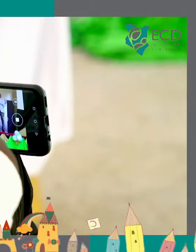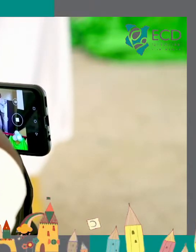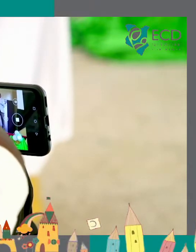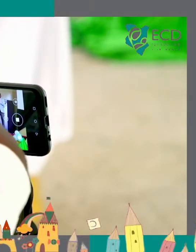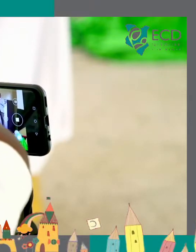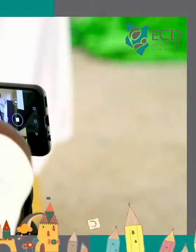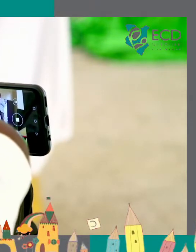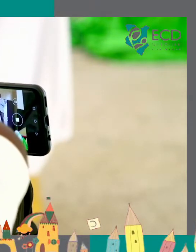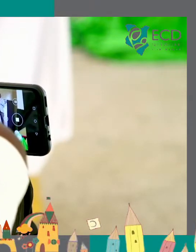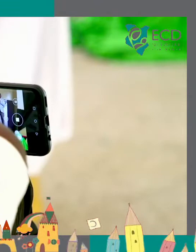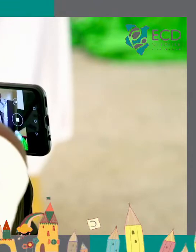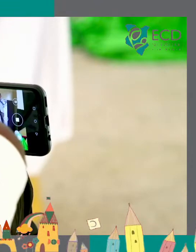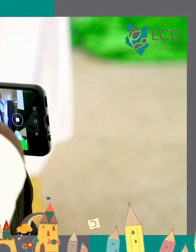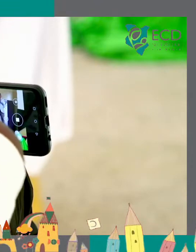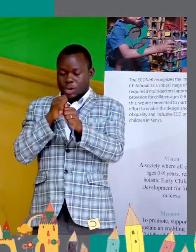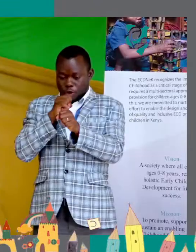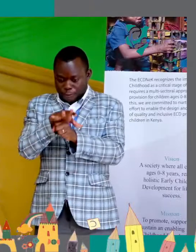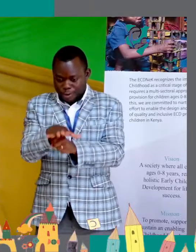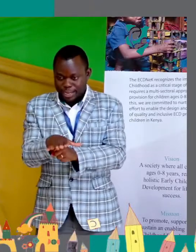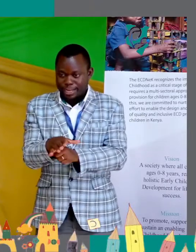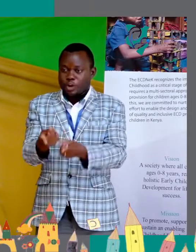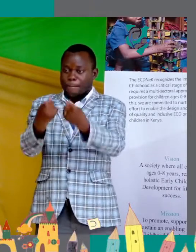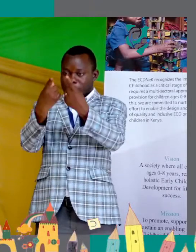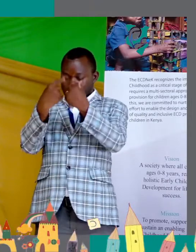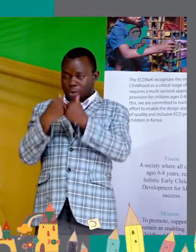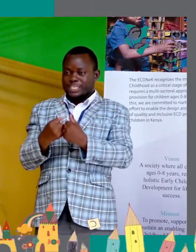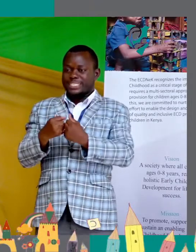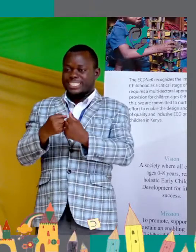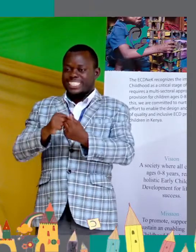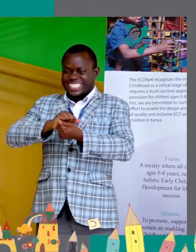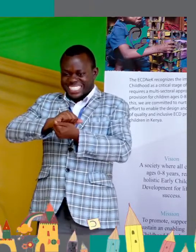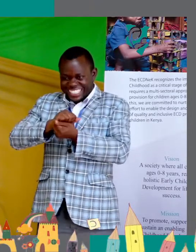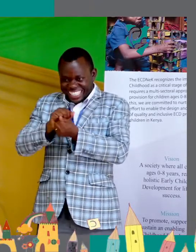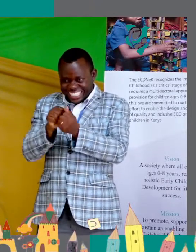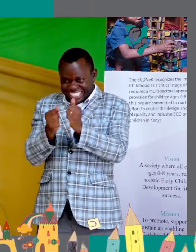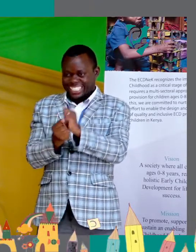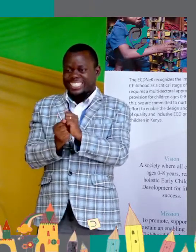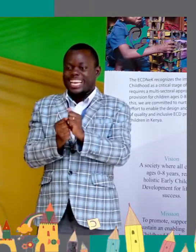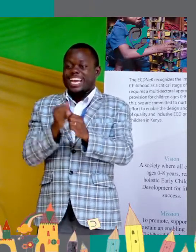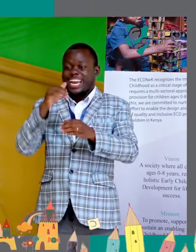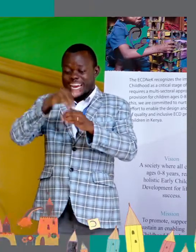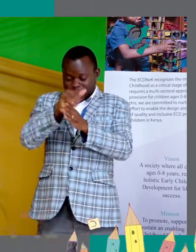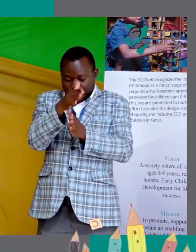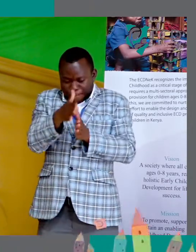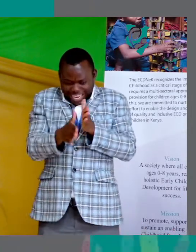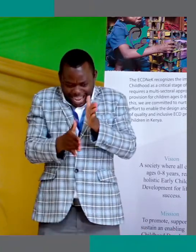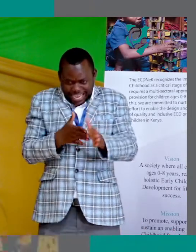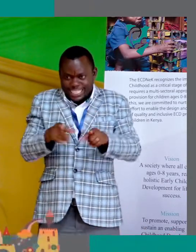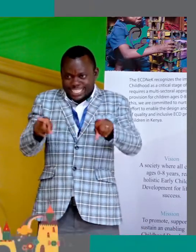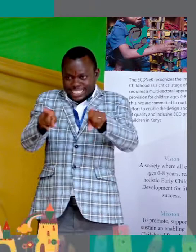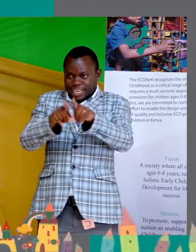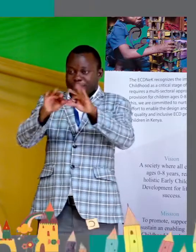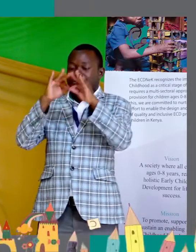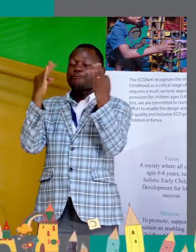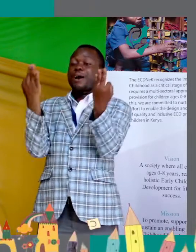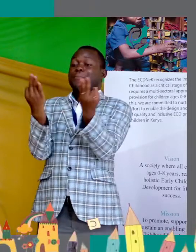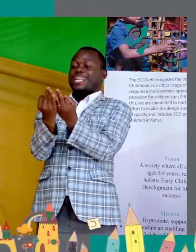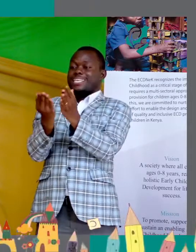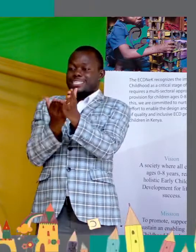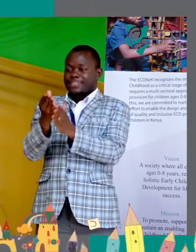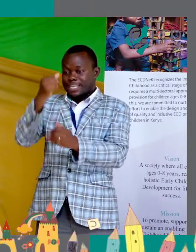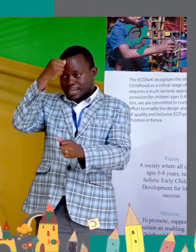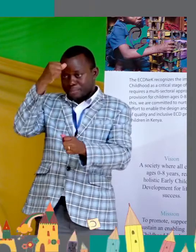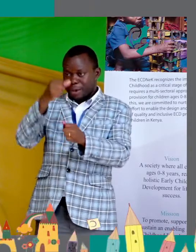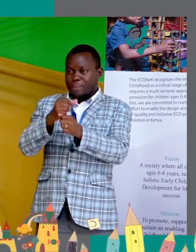clearly, COVID-19 caused a lot of disruption into the structure and the delivery of community health services. Because CHV's work, as I